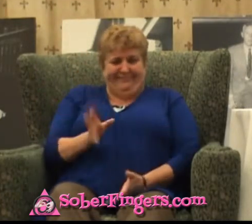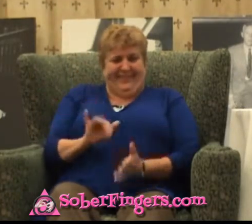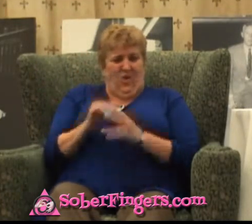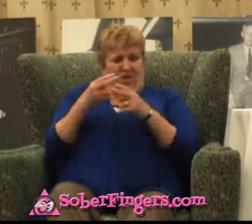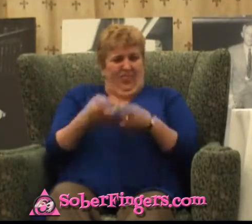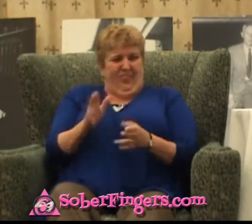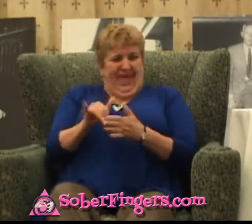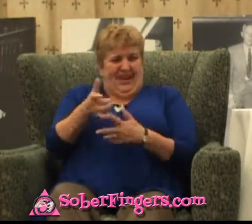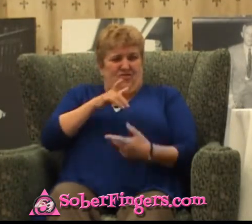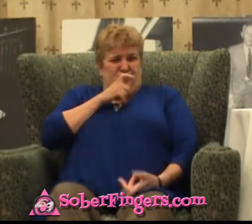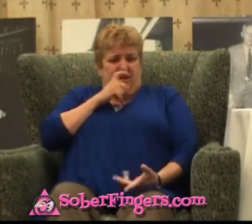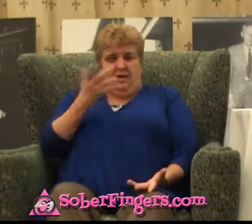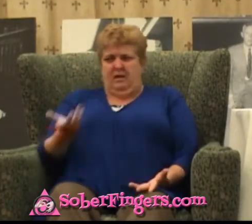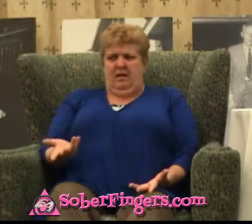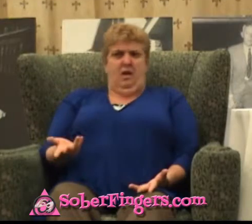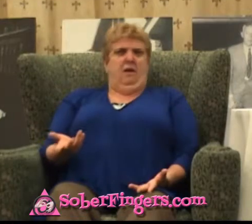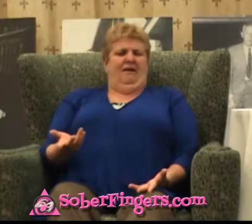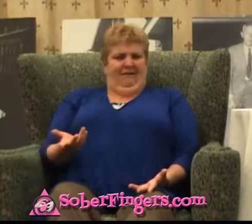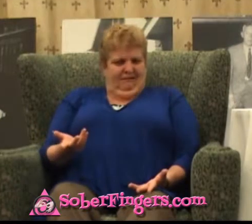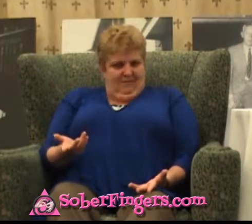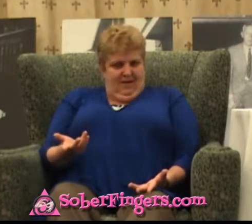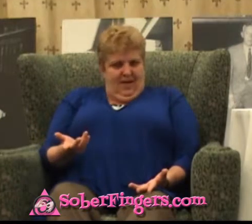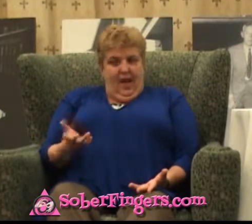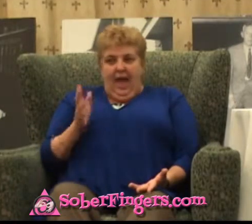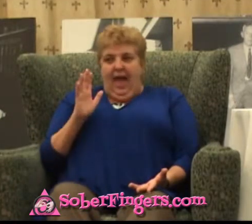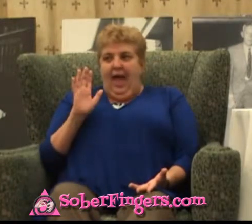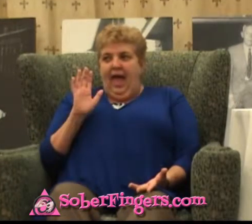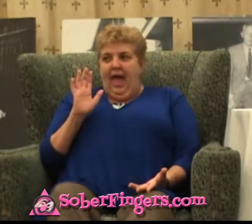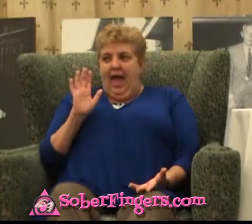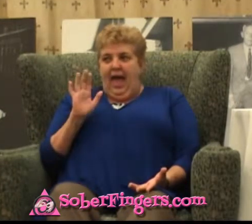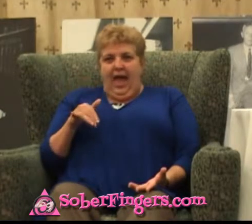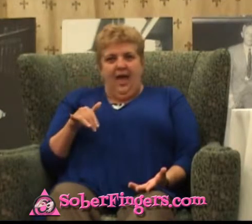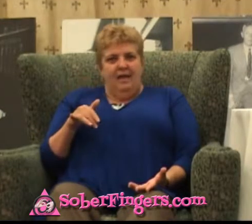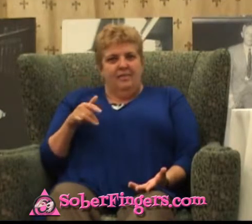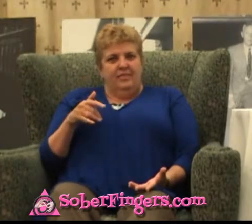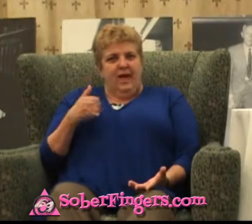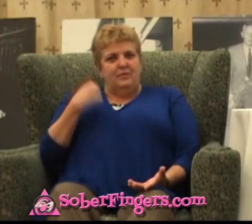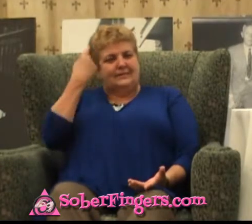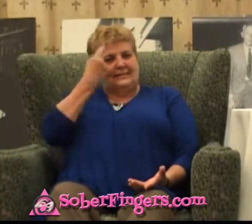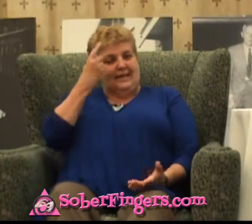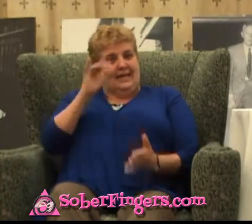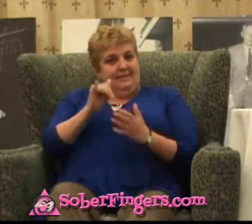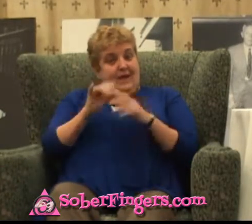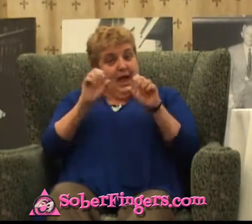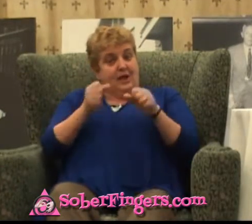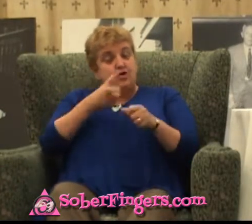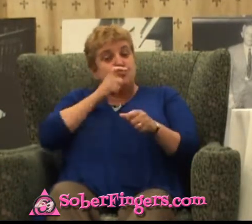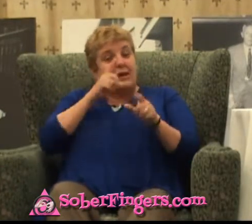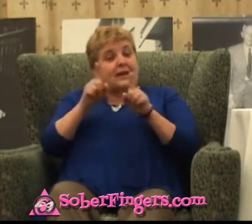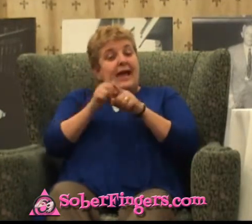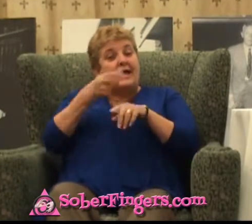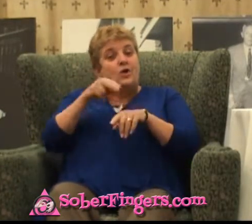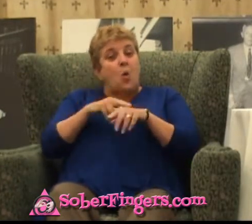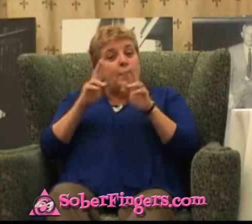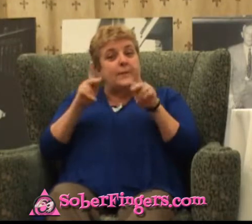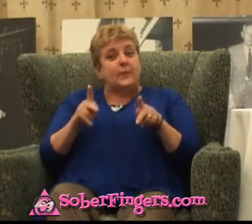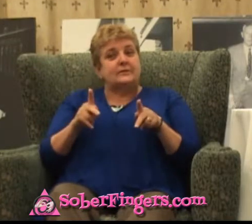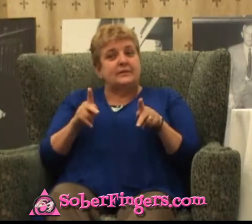am living under the illusion at that time our book talks about that I can drink like a normal person. So I get that little